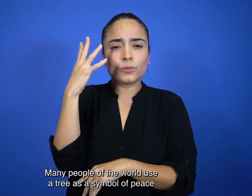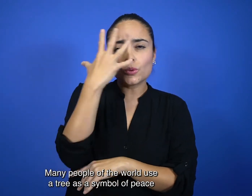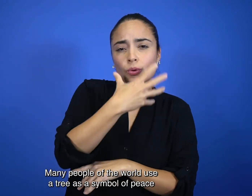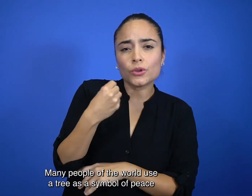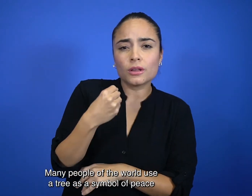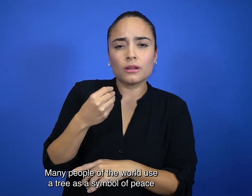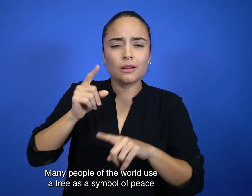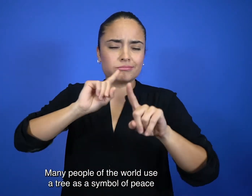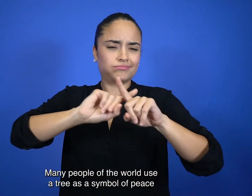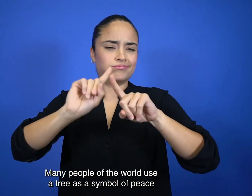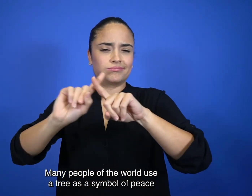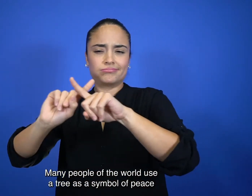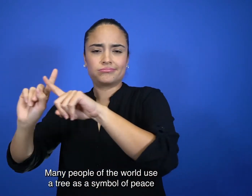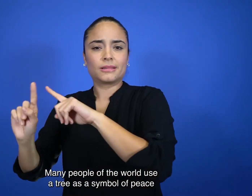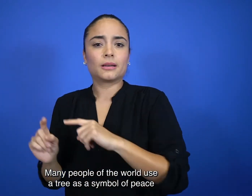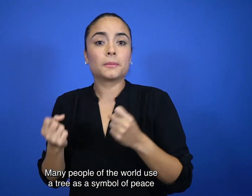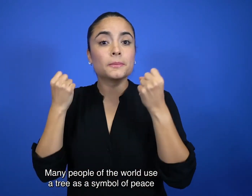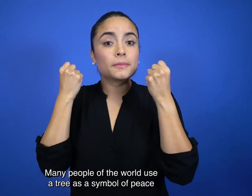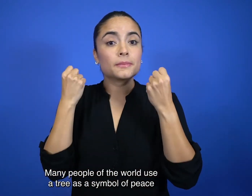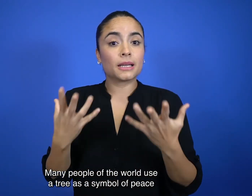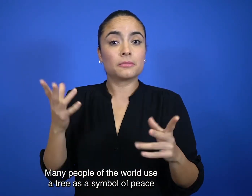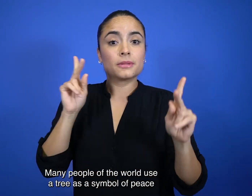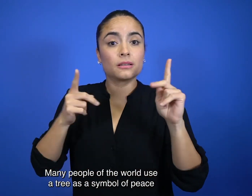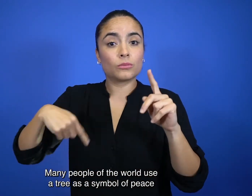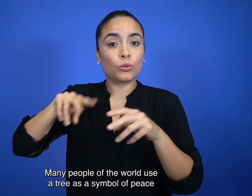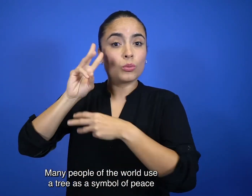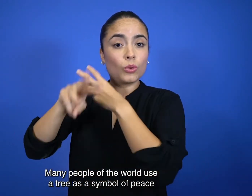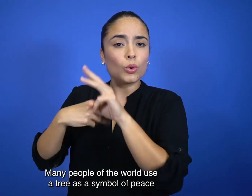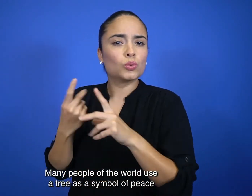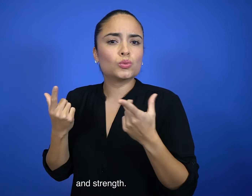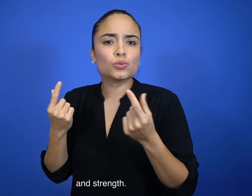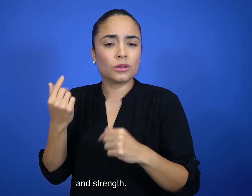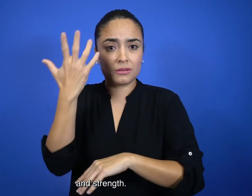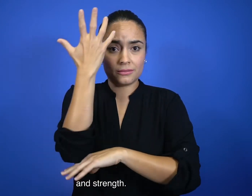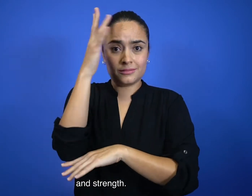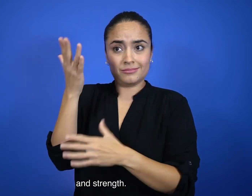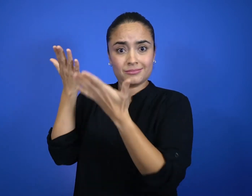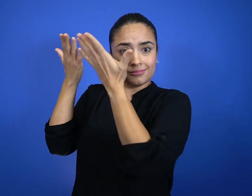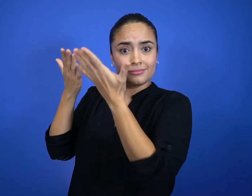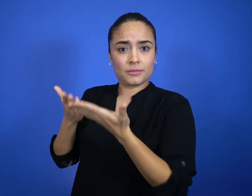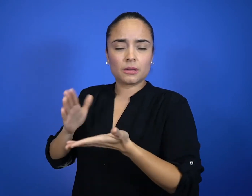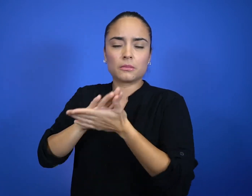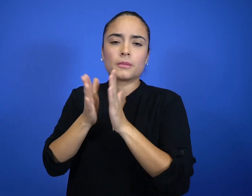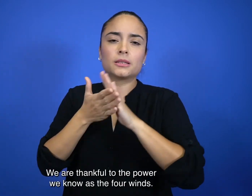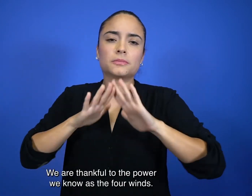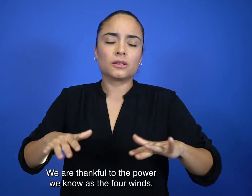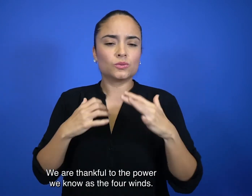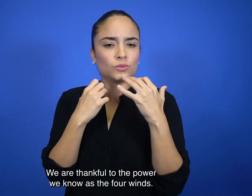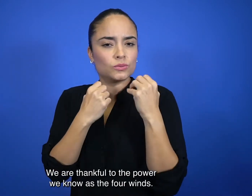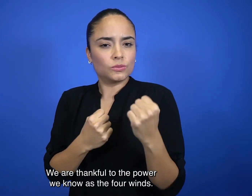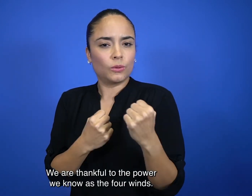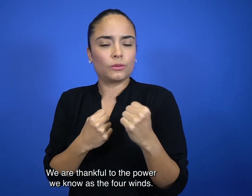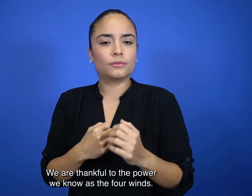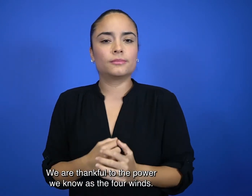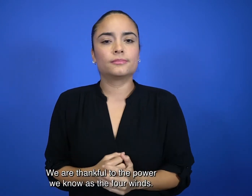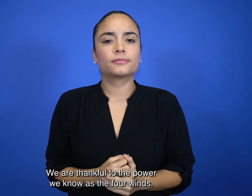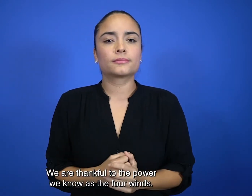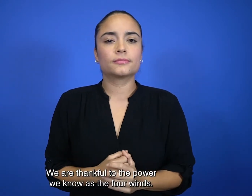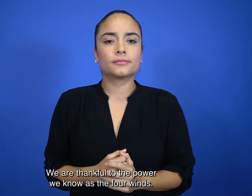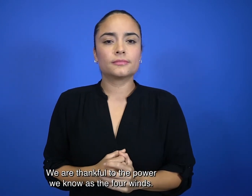the world use a tree as a symbol of peace and strength. We are thankful to the power we know as